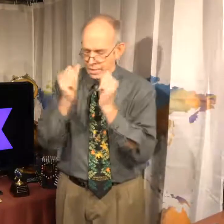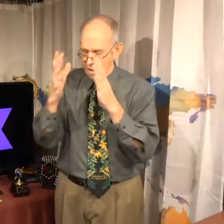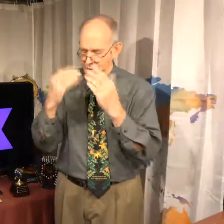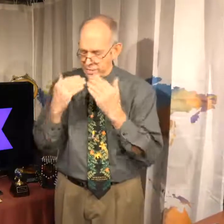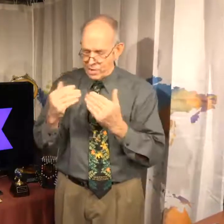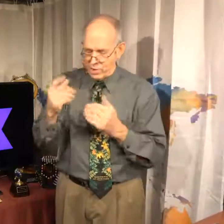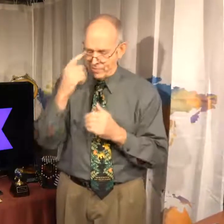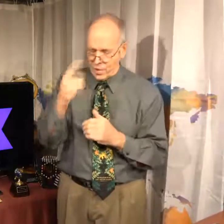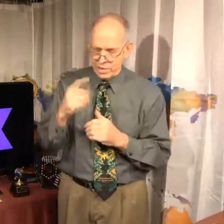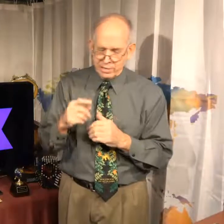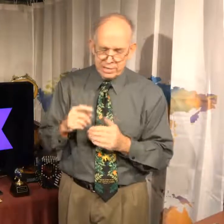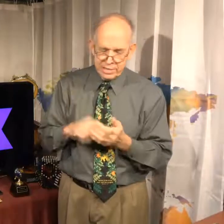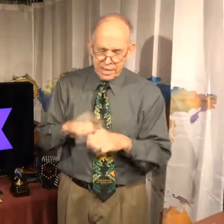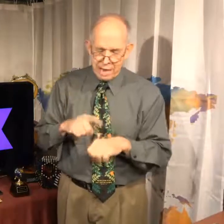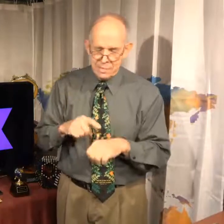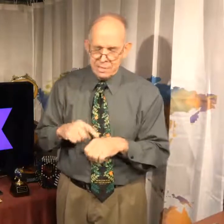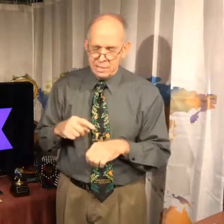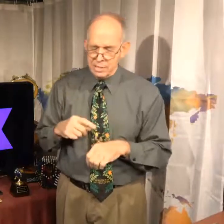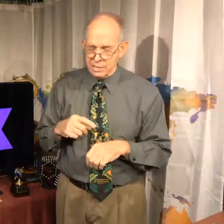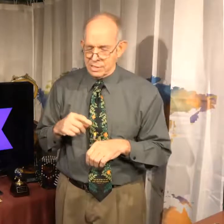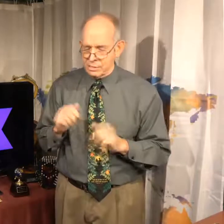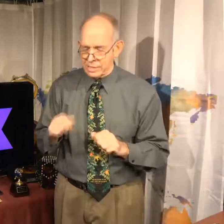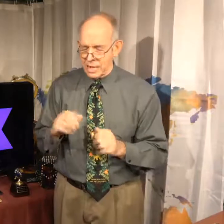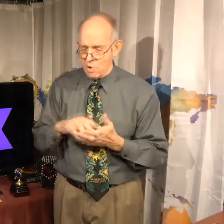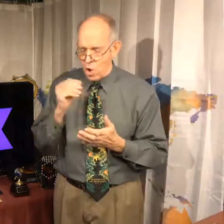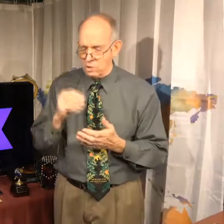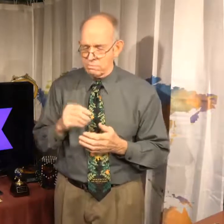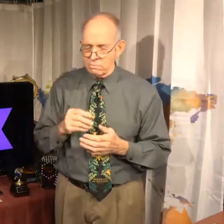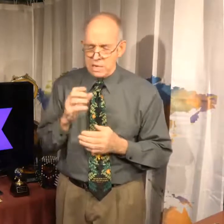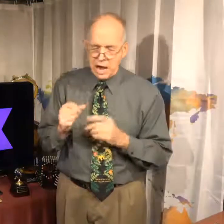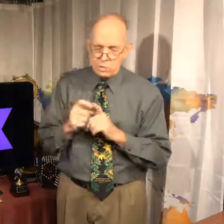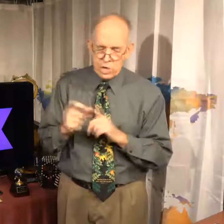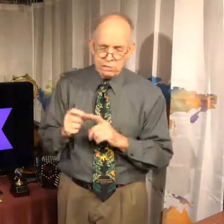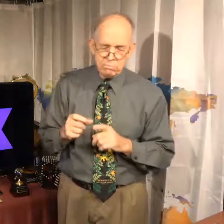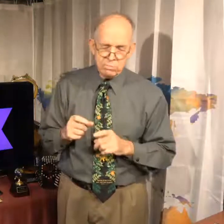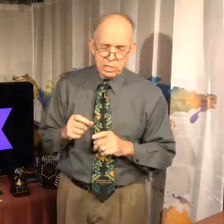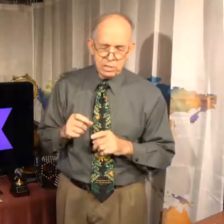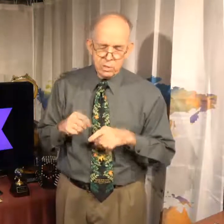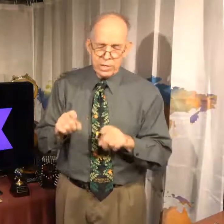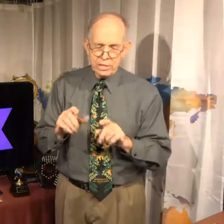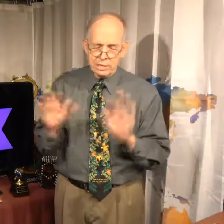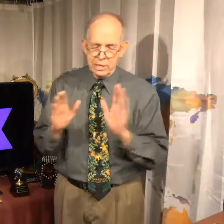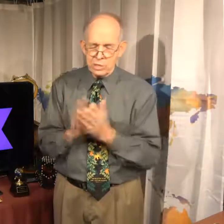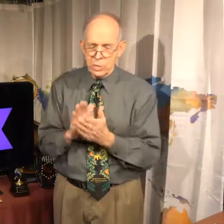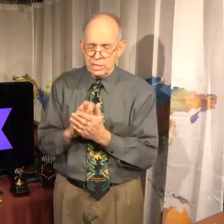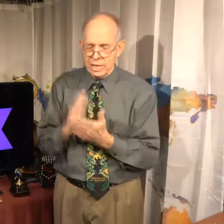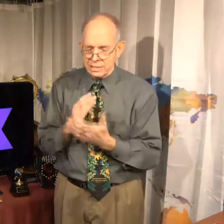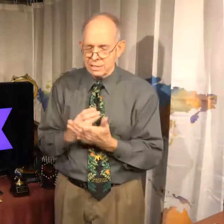Father, thank you for the time we can learn God's will. During Genesis lesson,